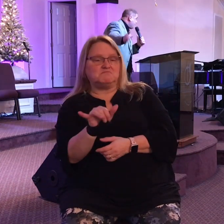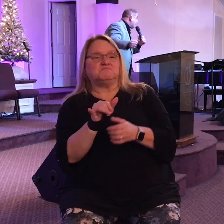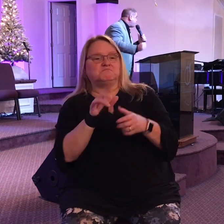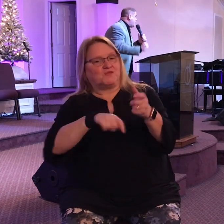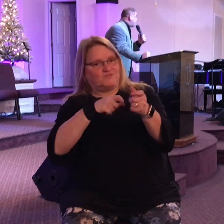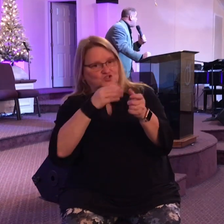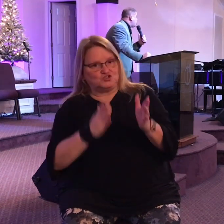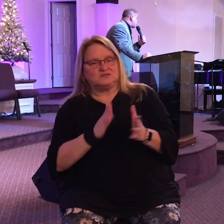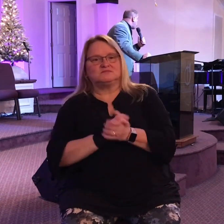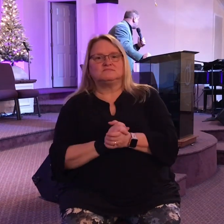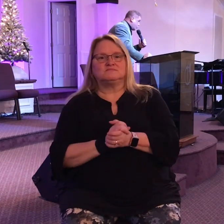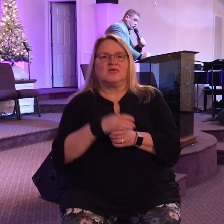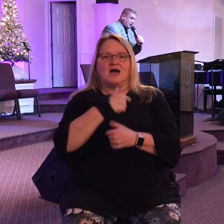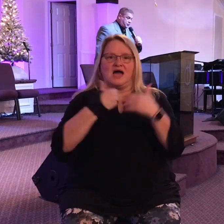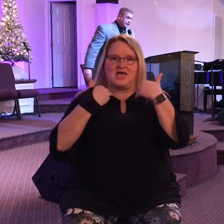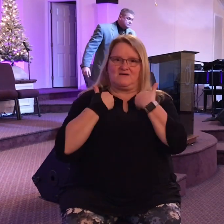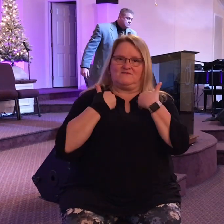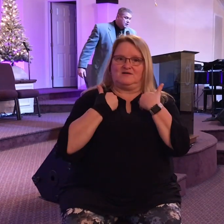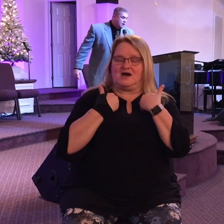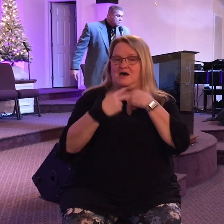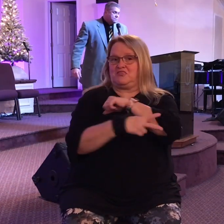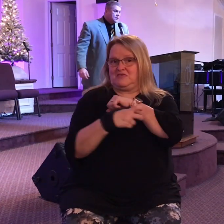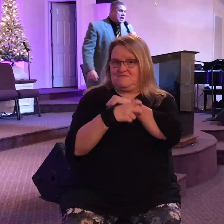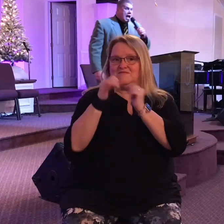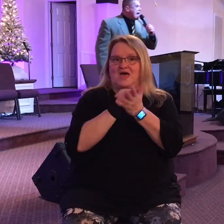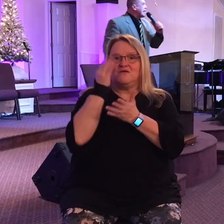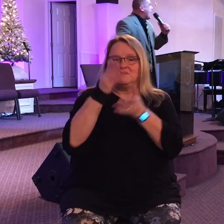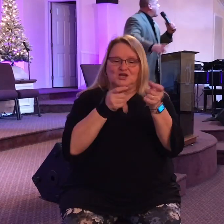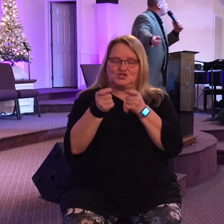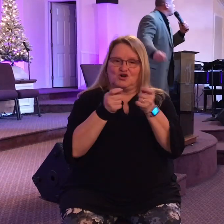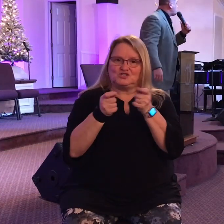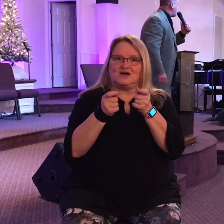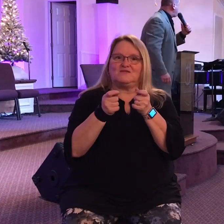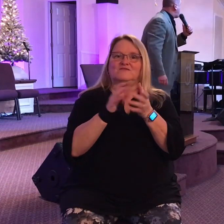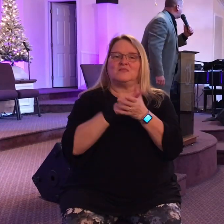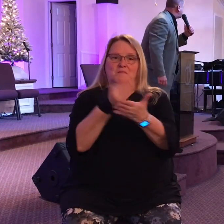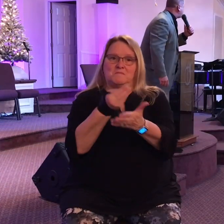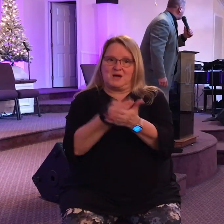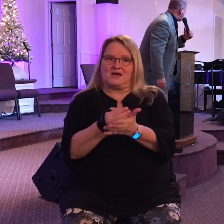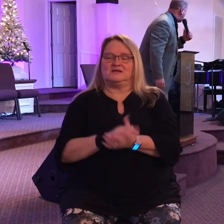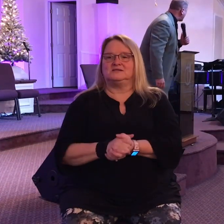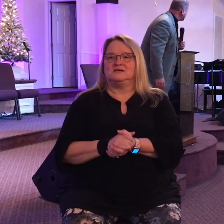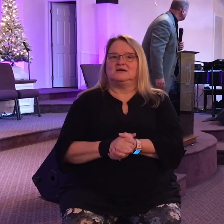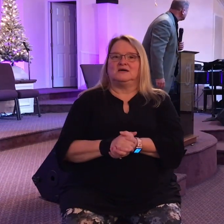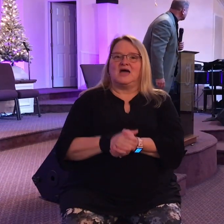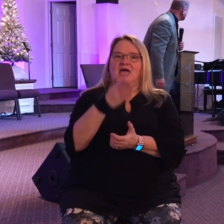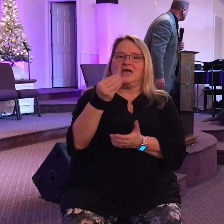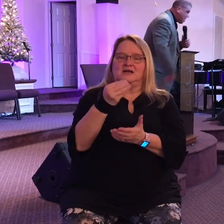got a thief that I'm going to put in charge of the treasury. And a guy who used to work for H&R